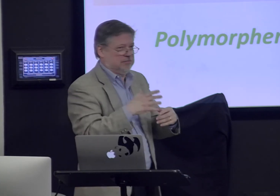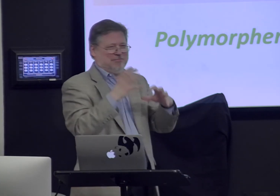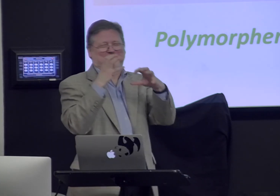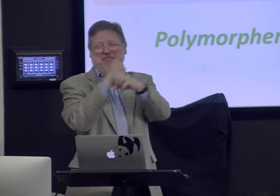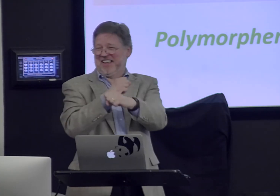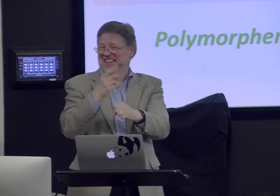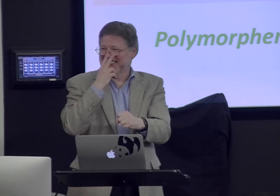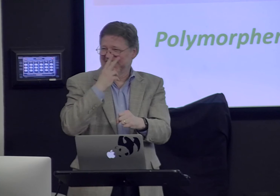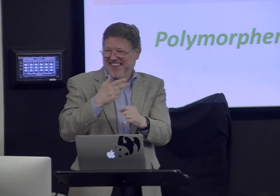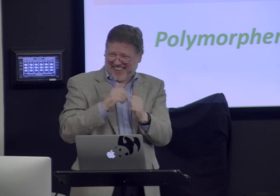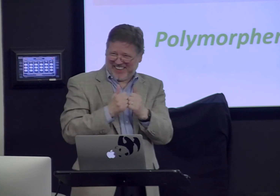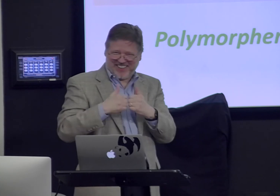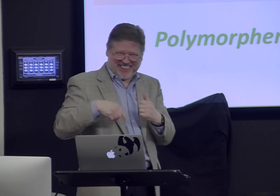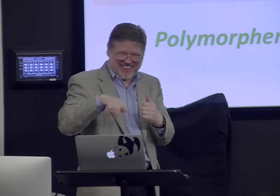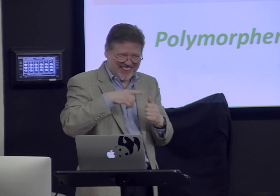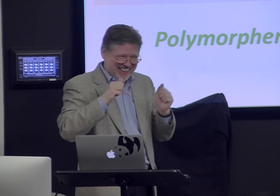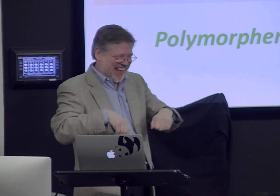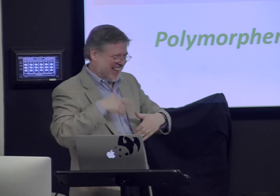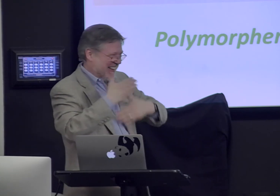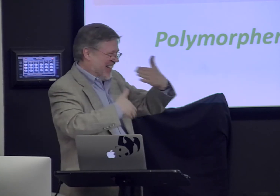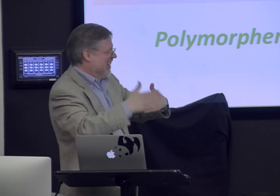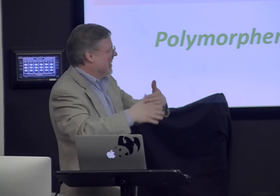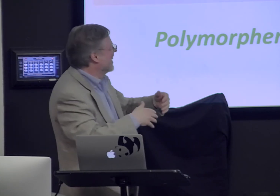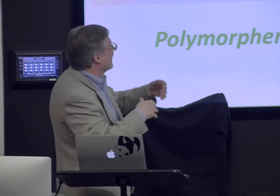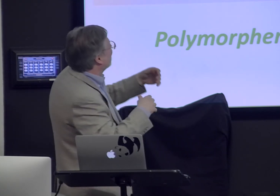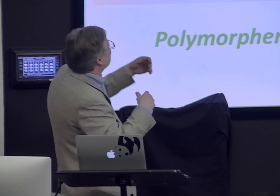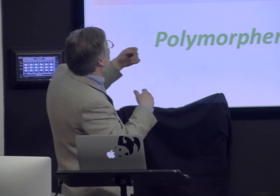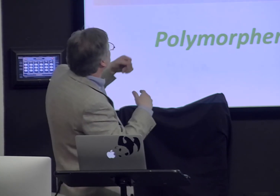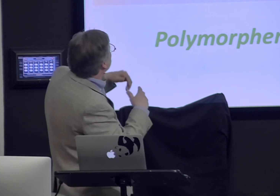And I'll skip over the one slide that I'm sure you just saw with a bunch of text,